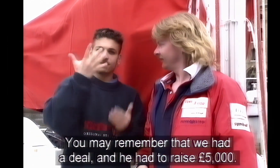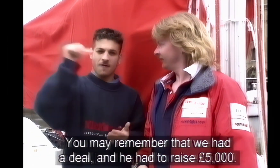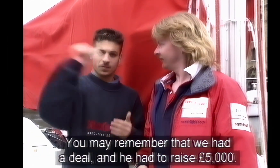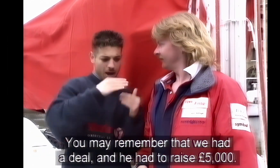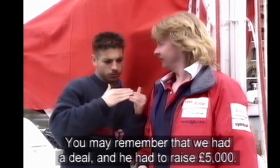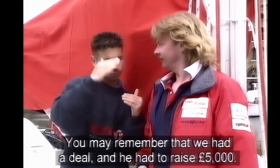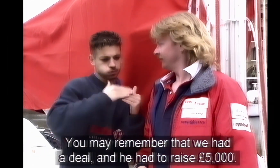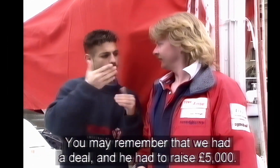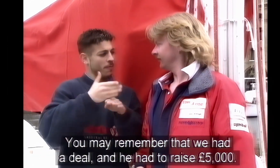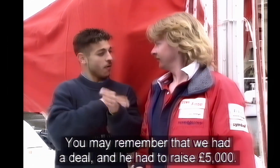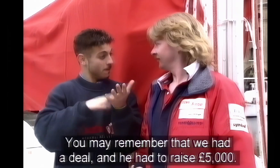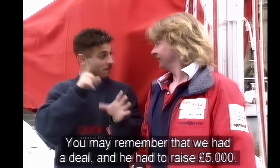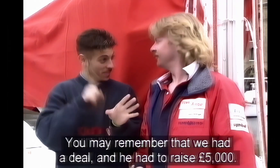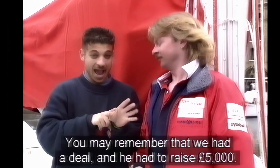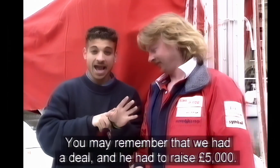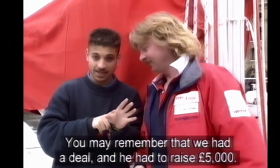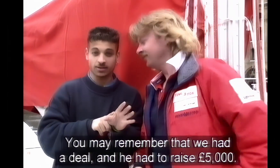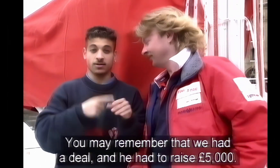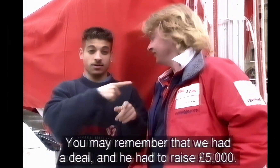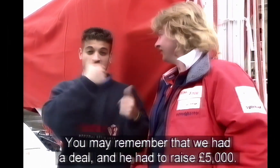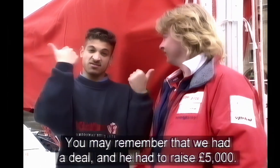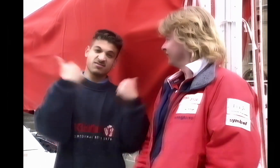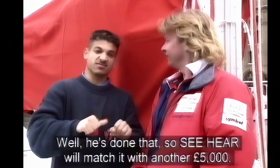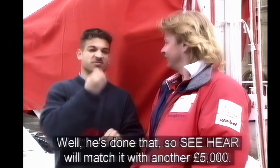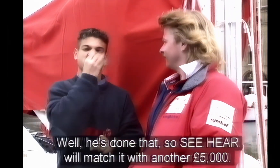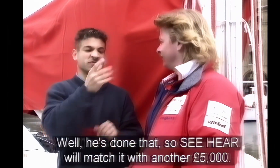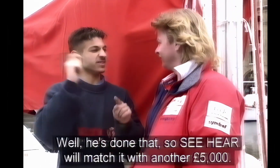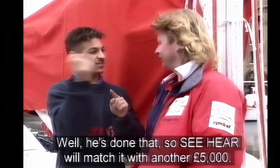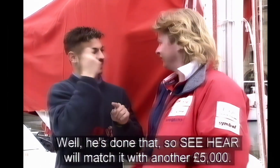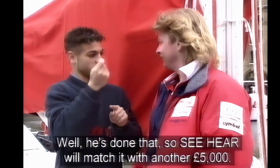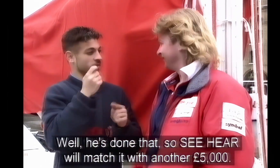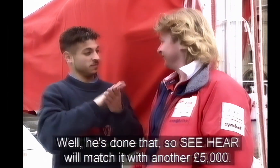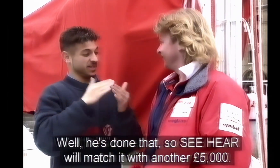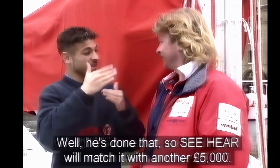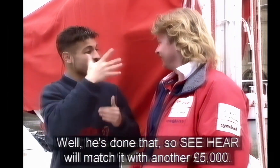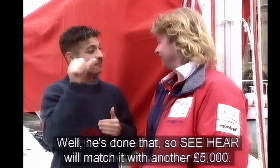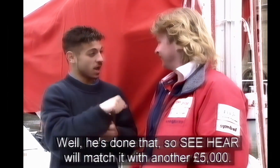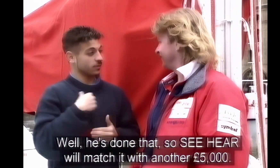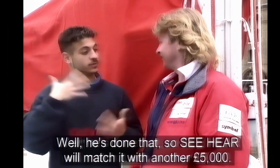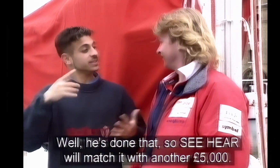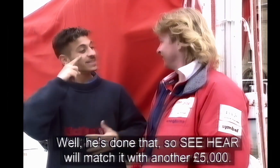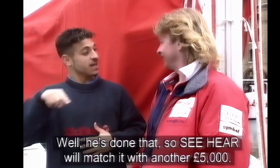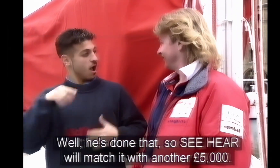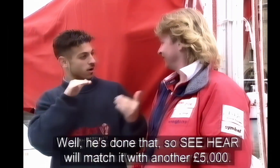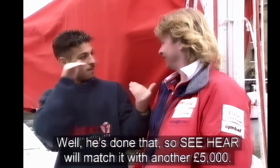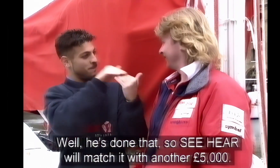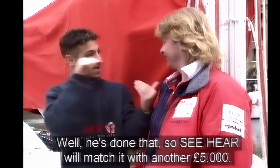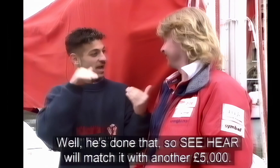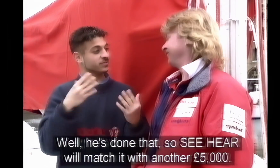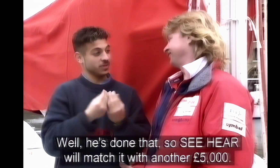a deal and he had to raise £5,000 before May. Well, he's done that, and that means that See Here are going to match it